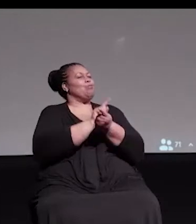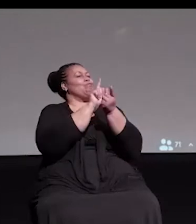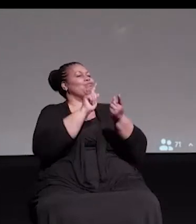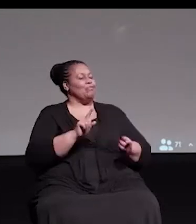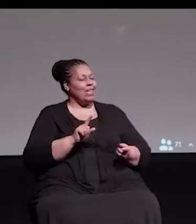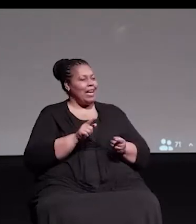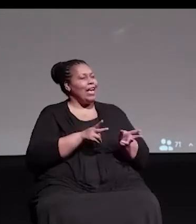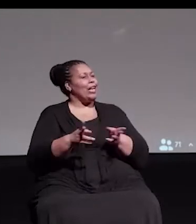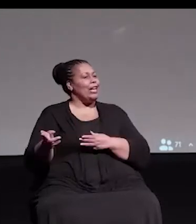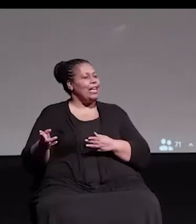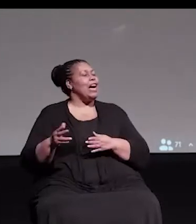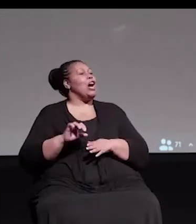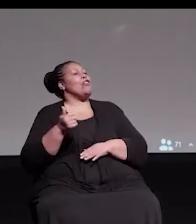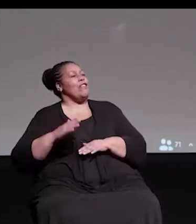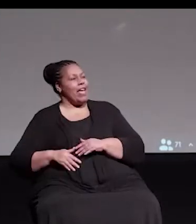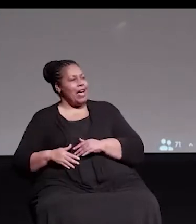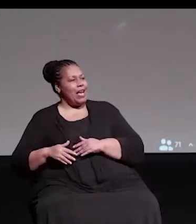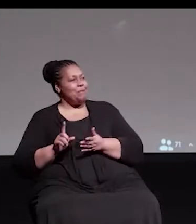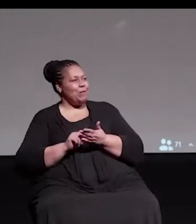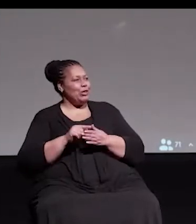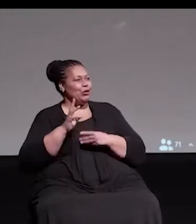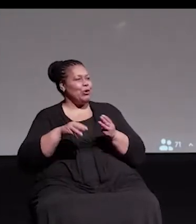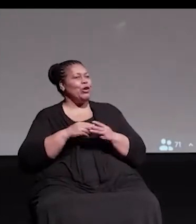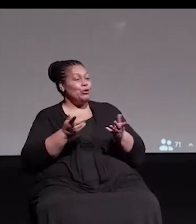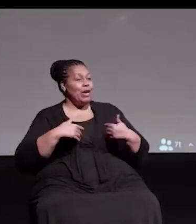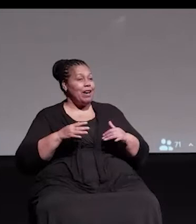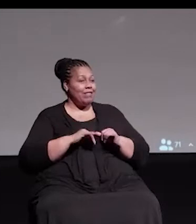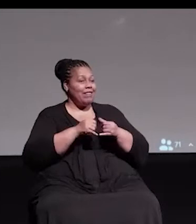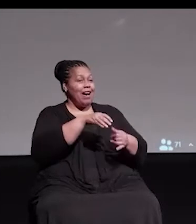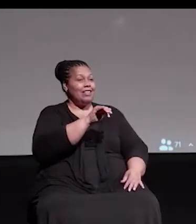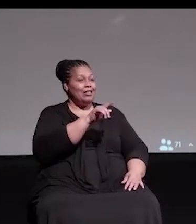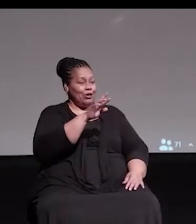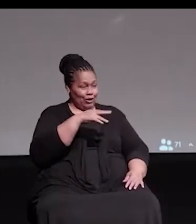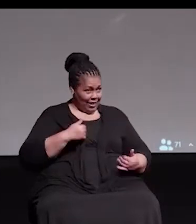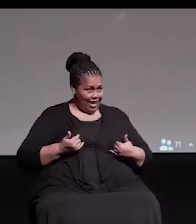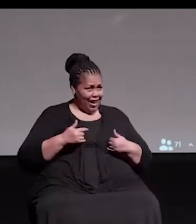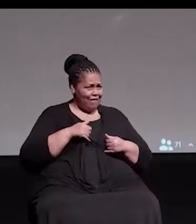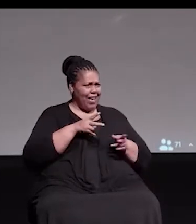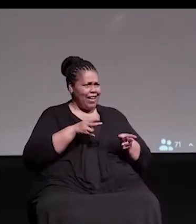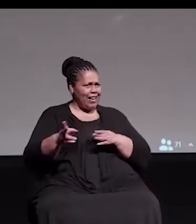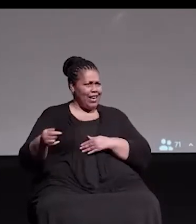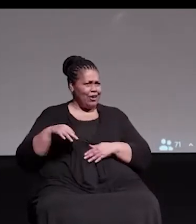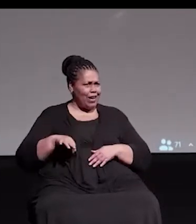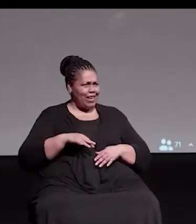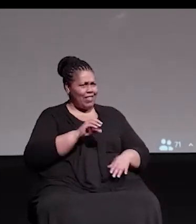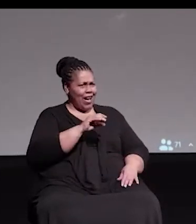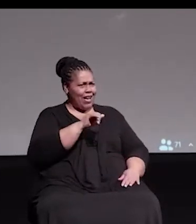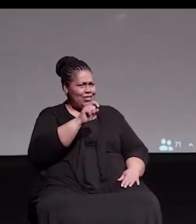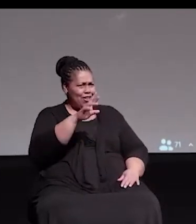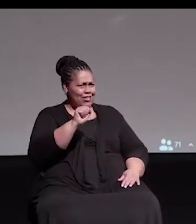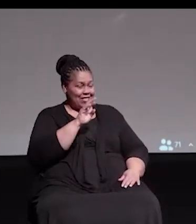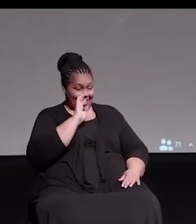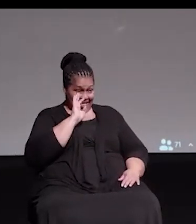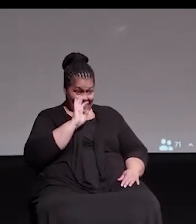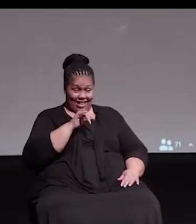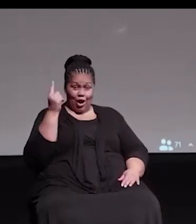world? So, okay, so you got the Oscars, right? And there's an editing credit at the Oscars, and that editing credit